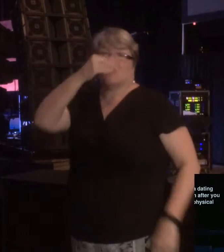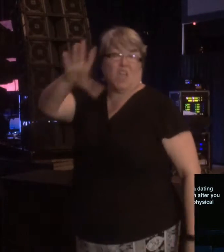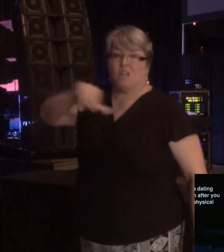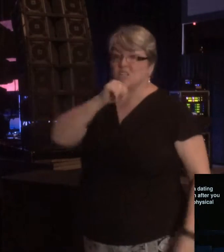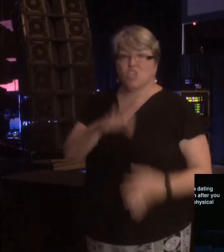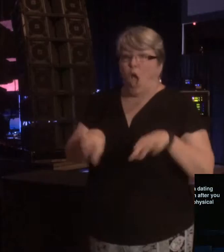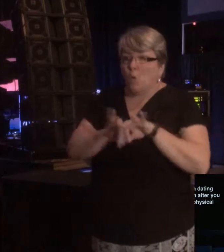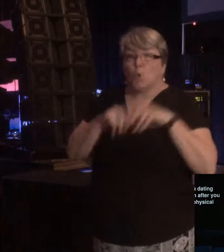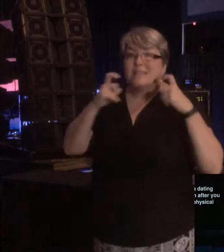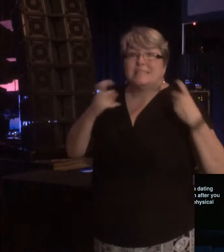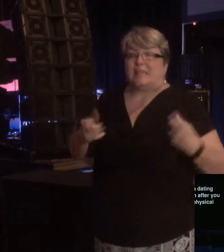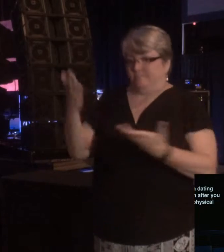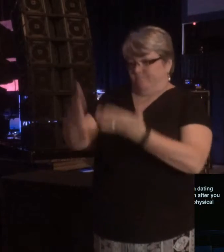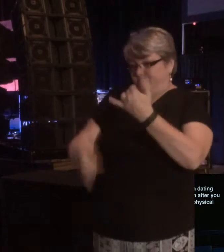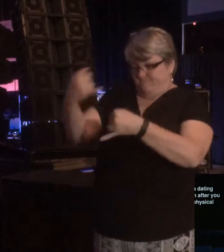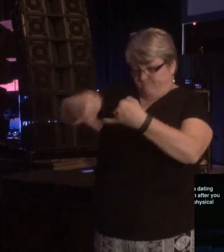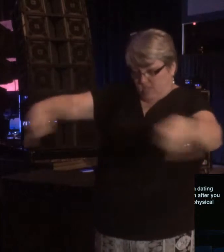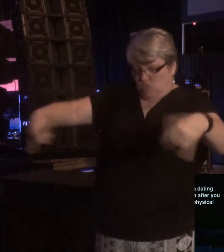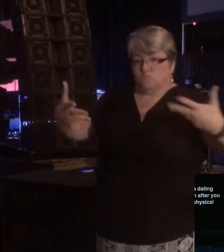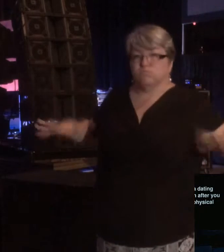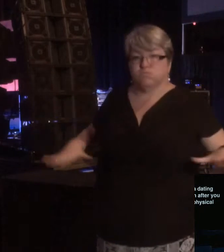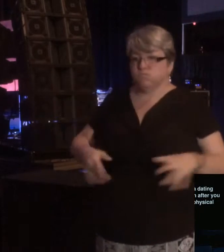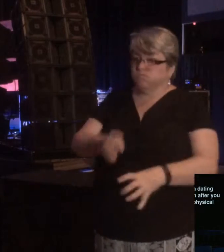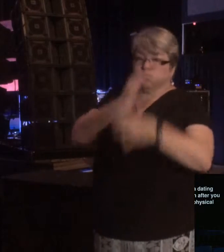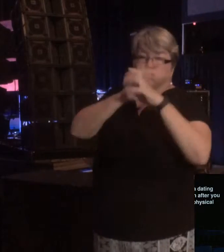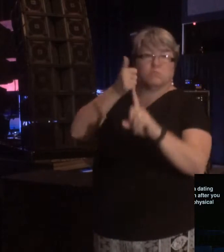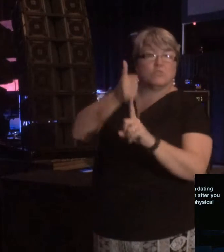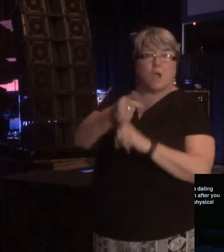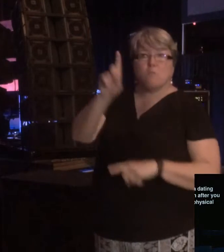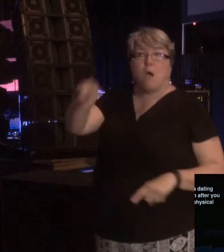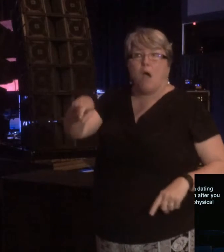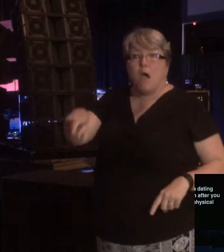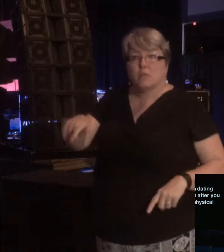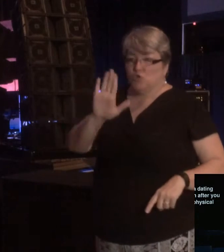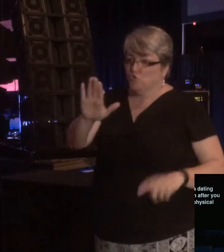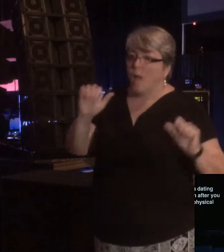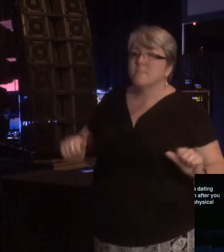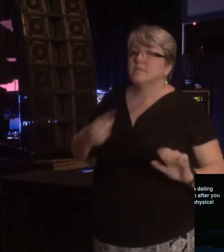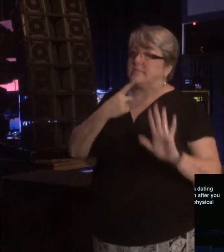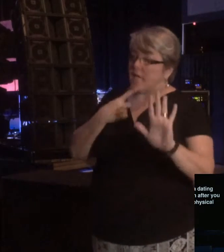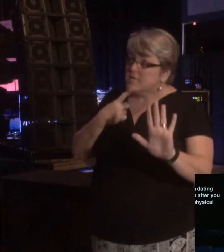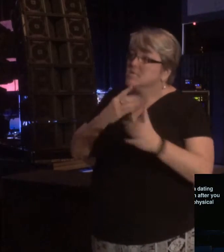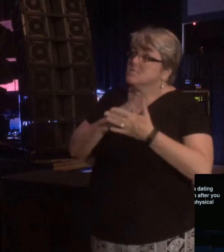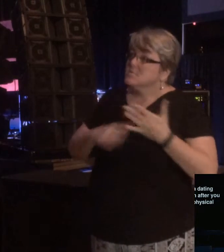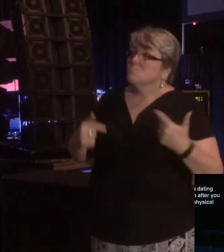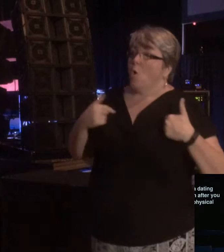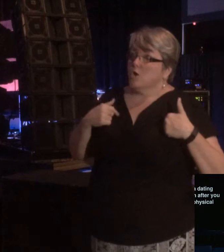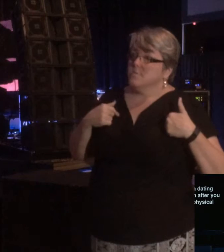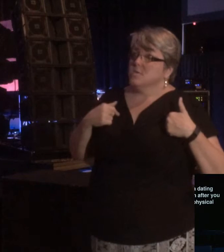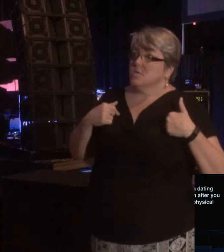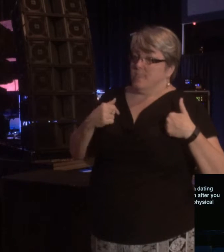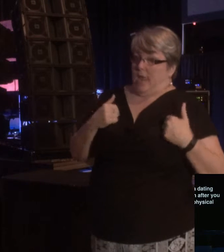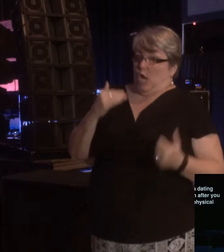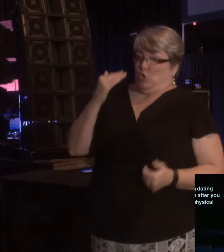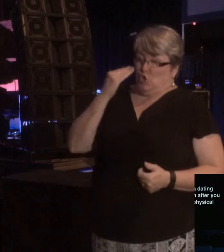I just moved on. I dated someone else. For all intents and purposes,